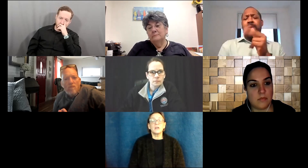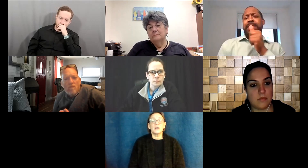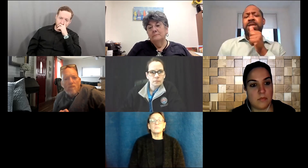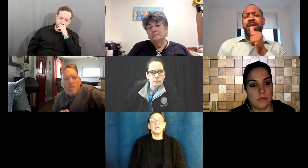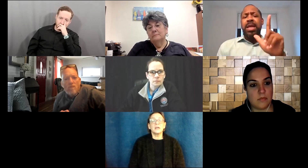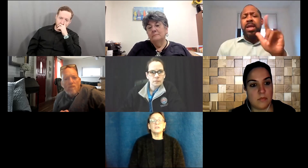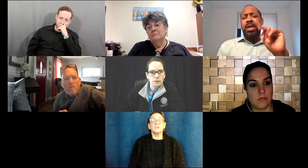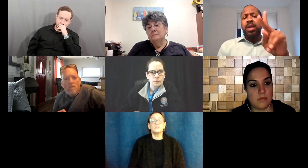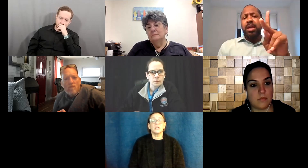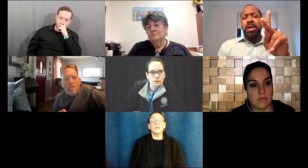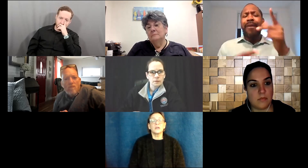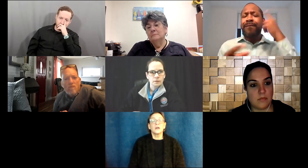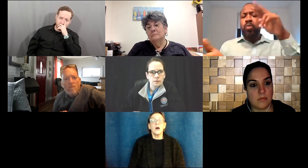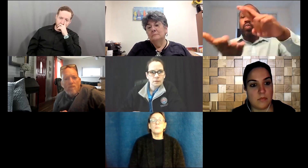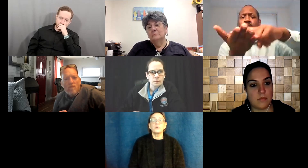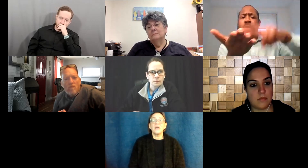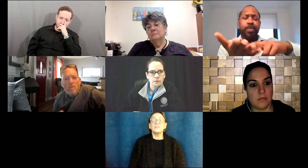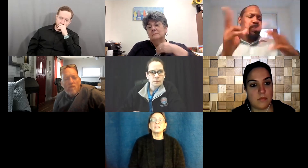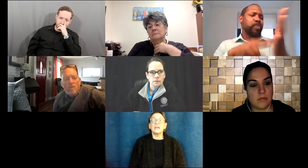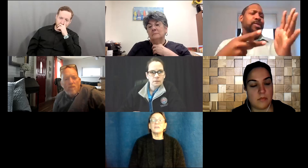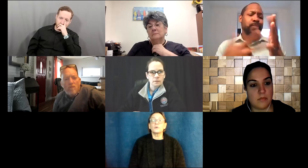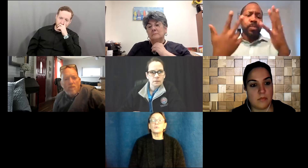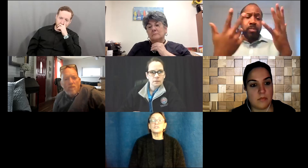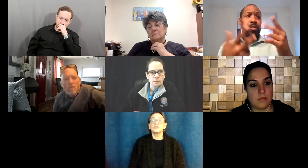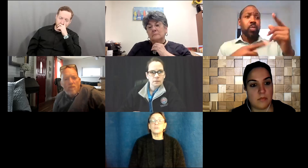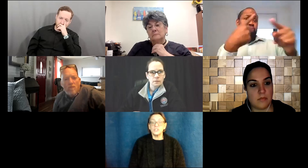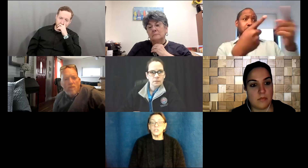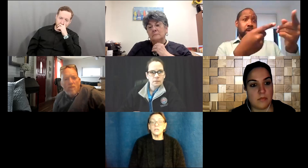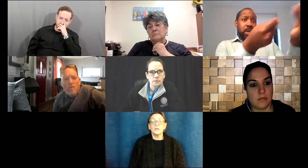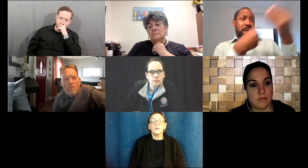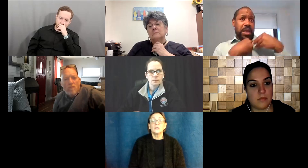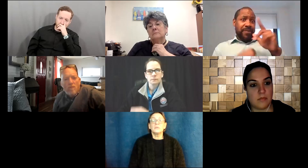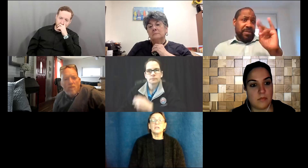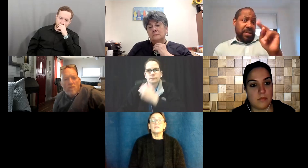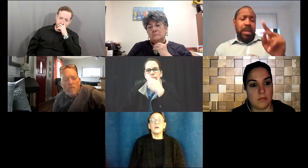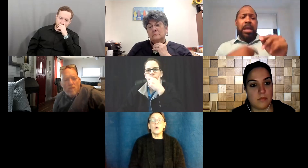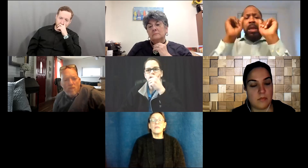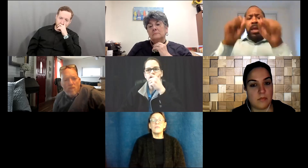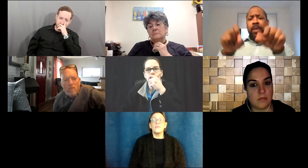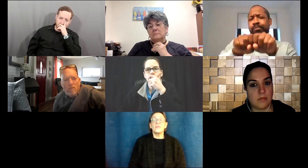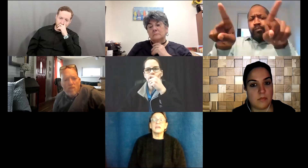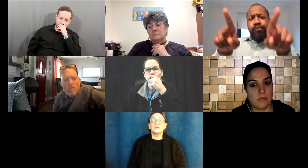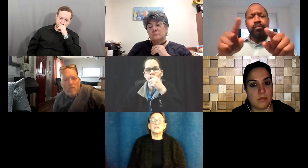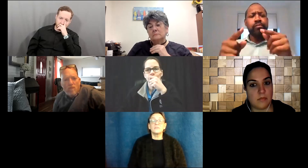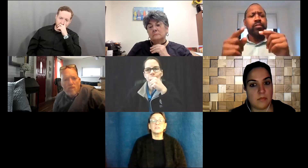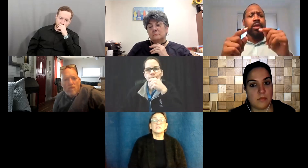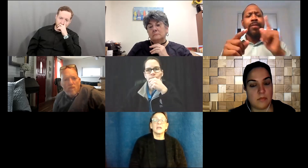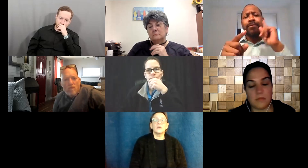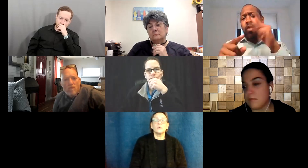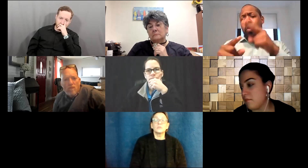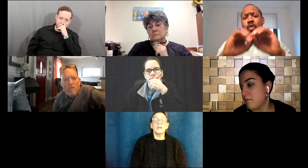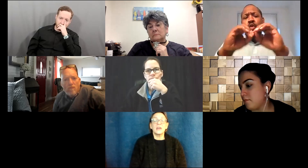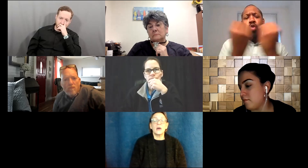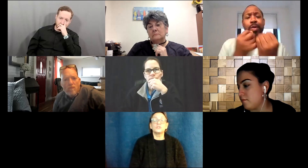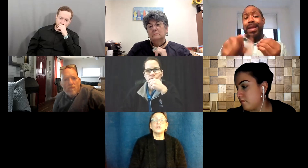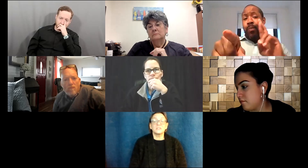and we are planning on using a private link for registration, meaning that when they give us the link,